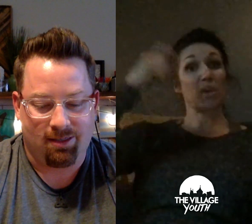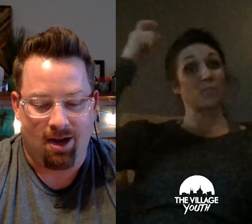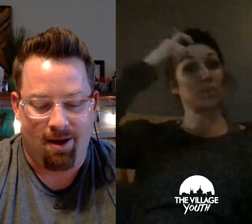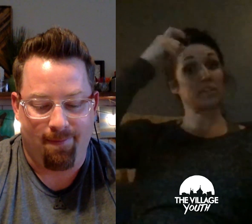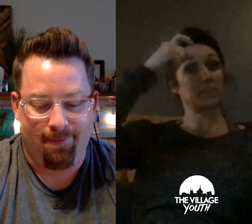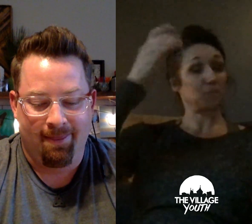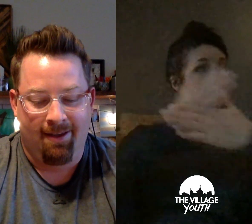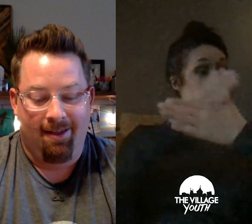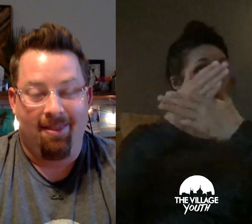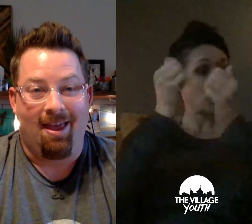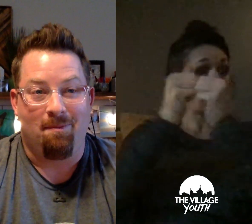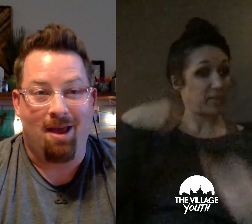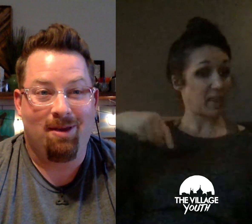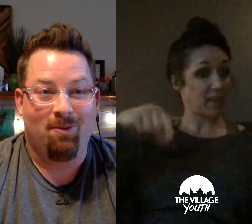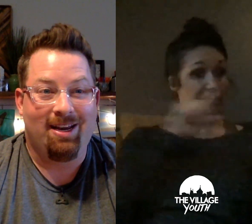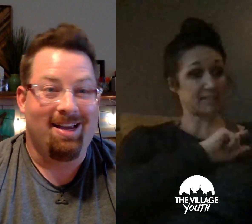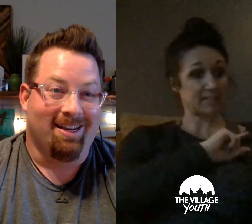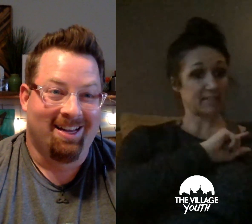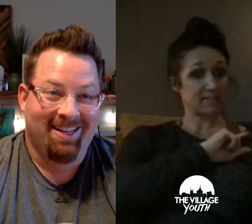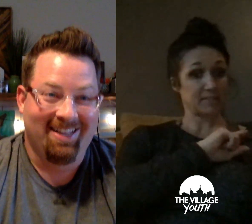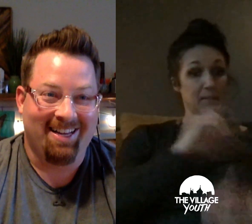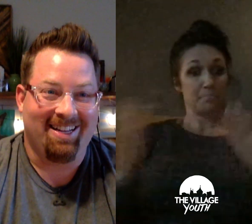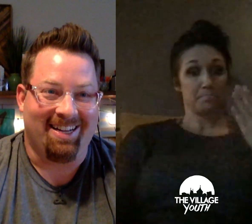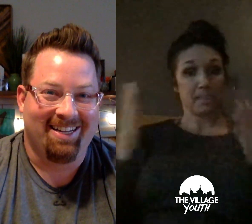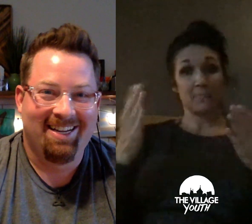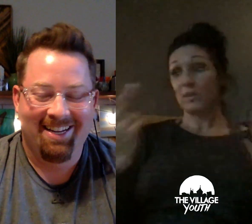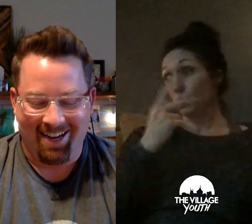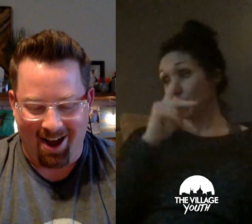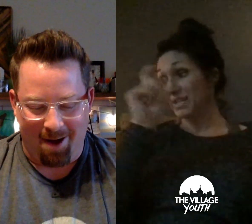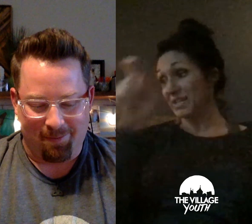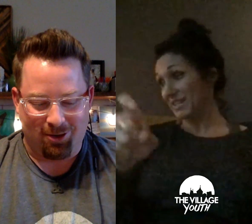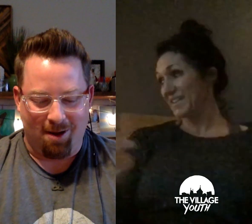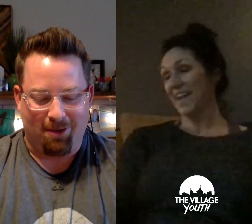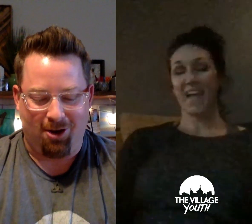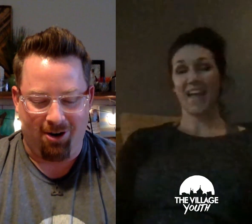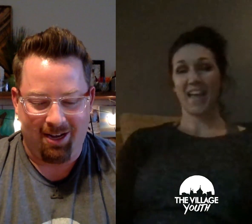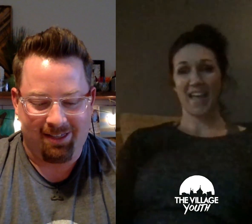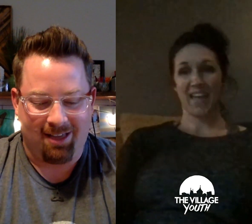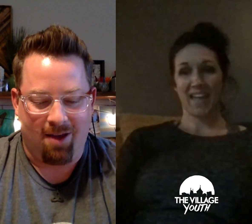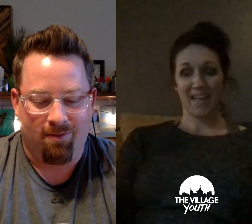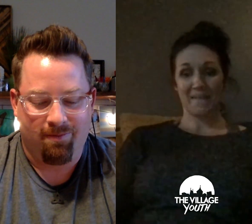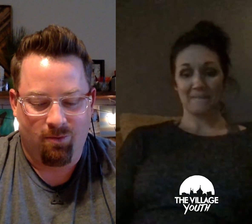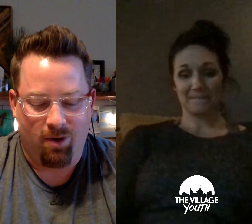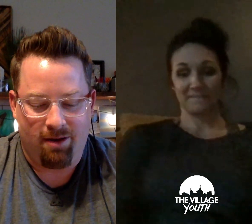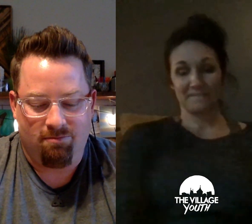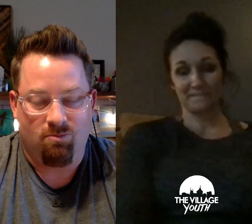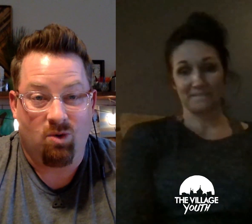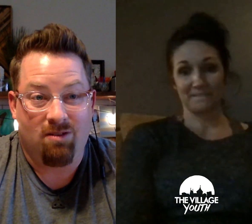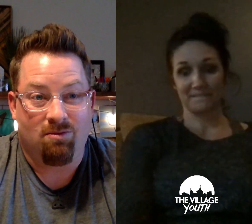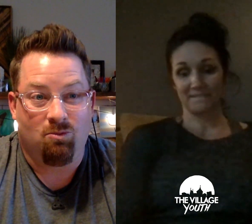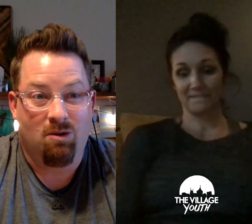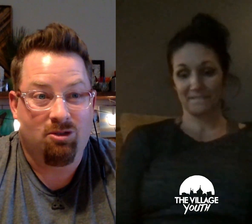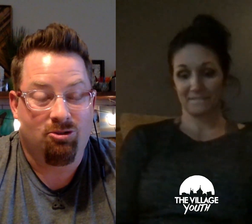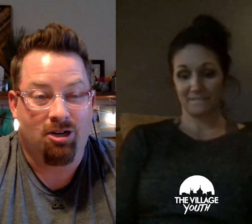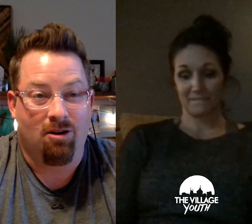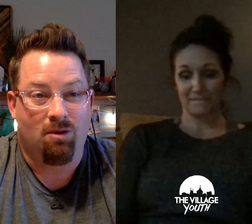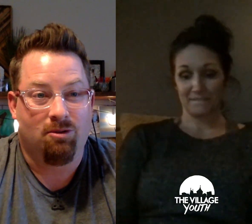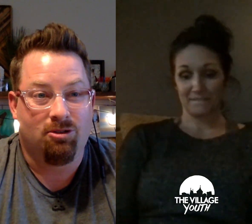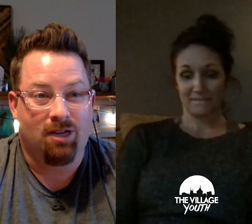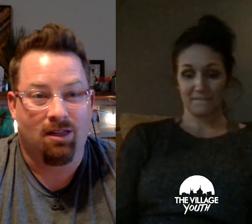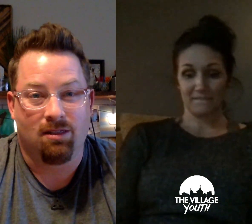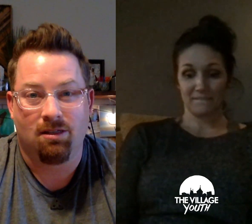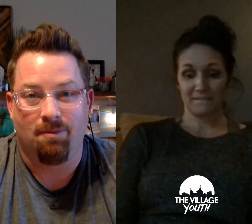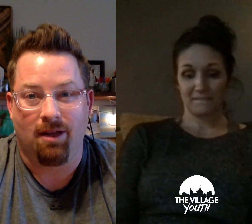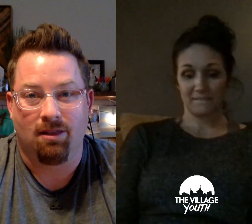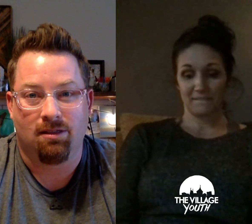with us that maybe we need. So I'm curious, like, what would you share? What